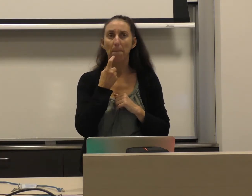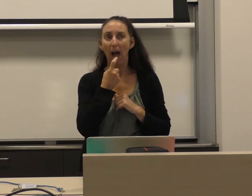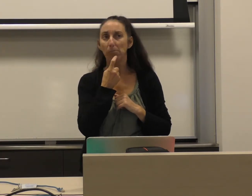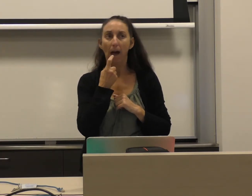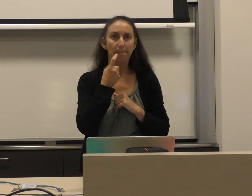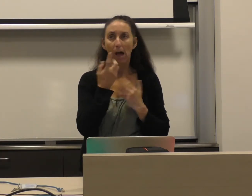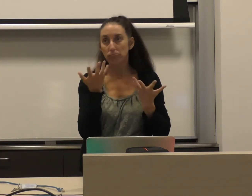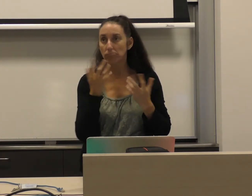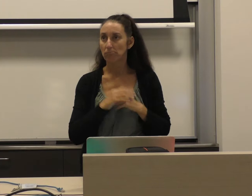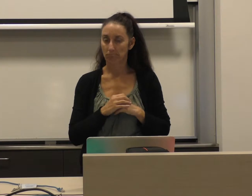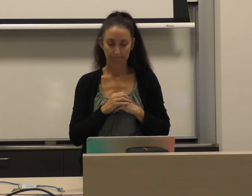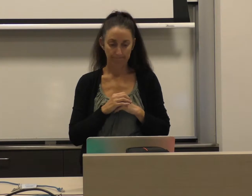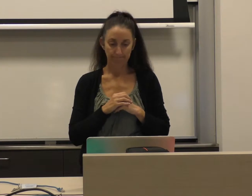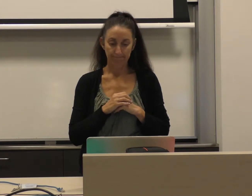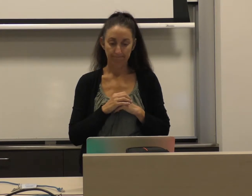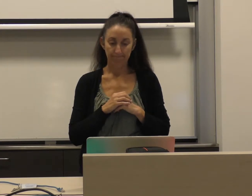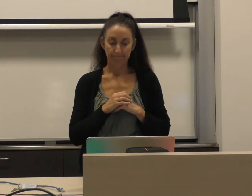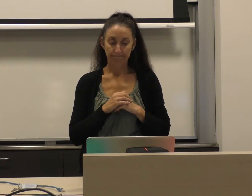mouth patterns or mouth movements,